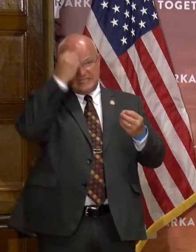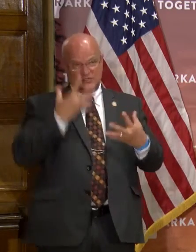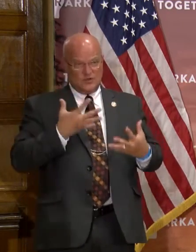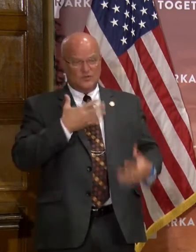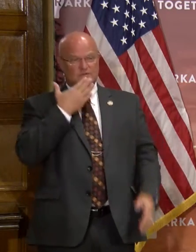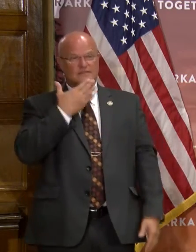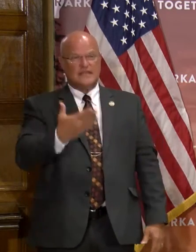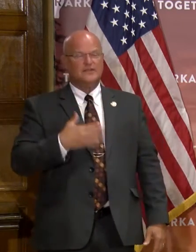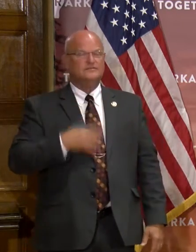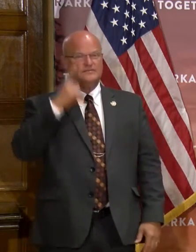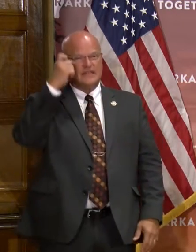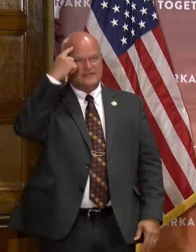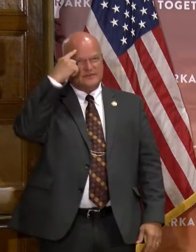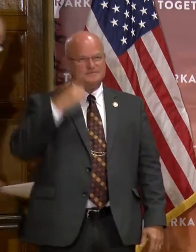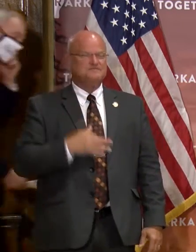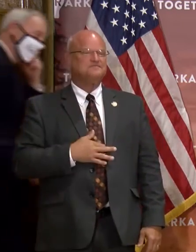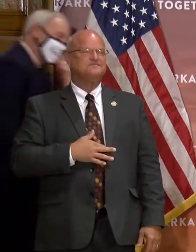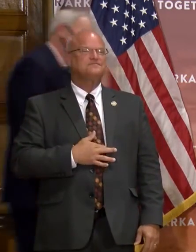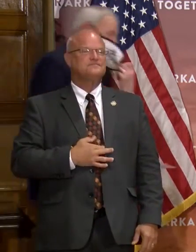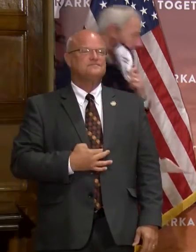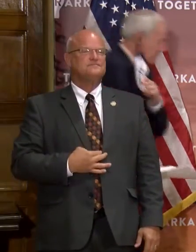know. Governor?